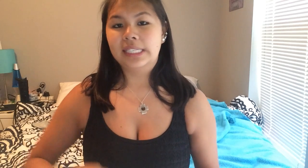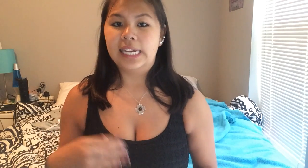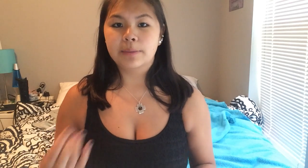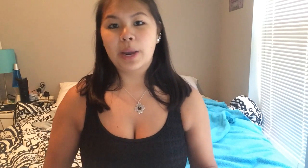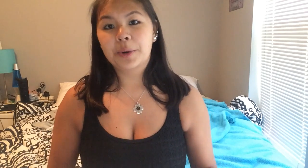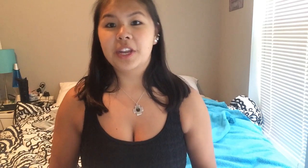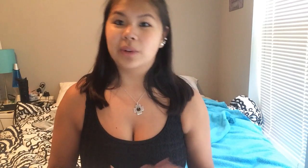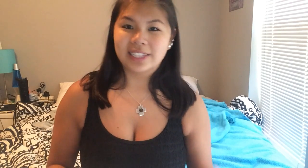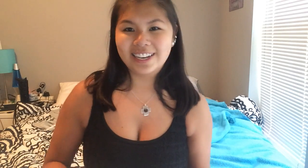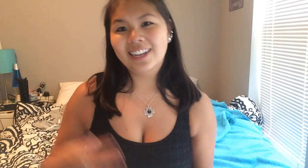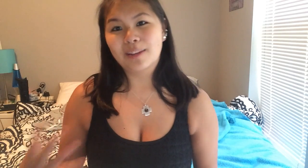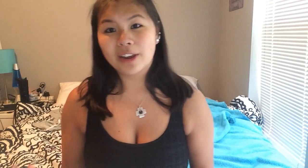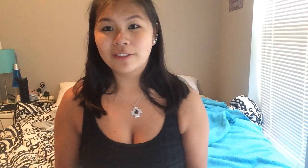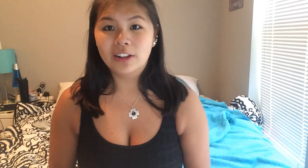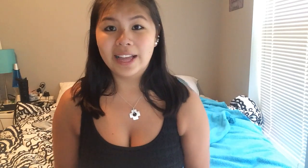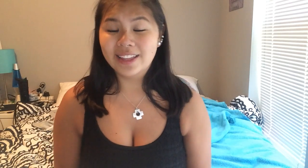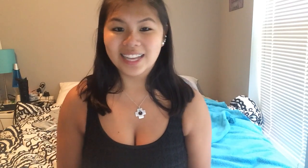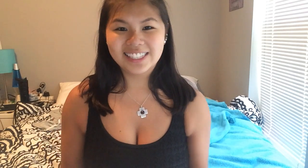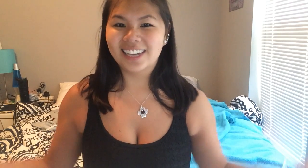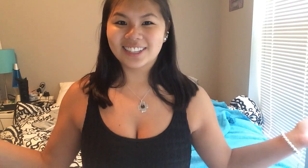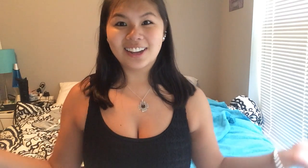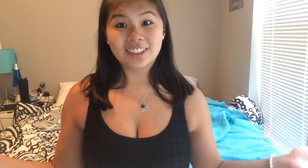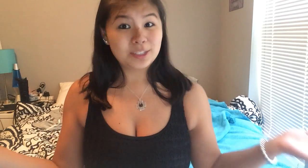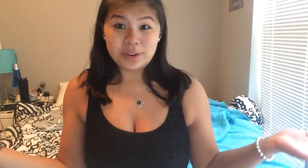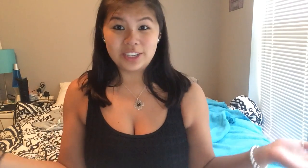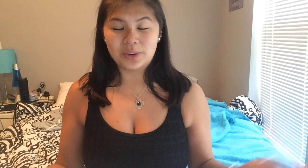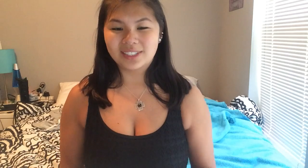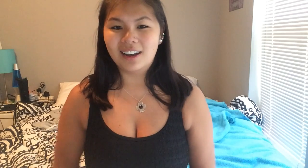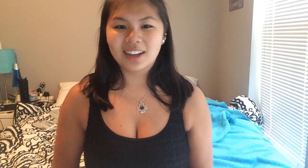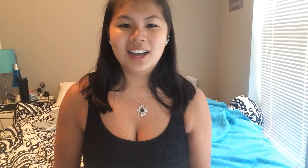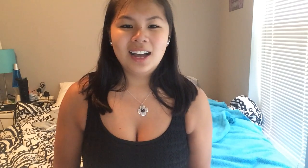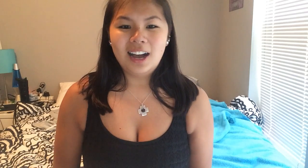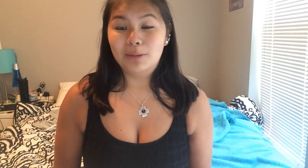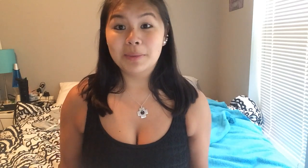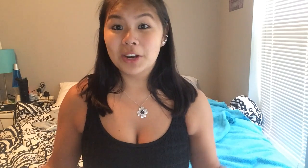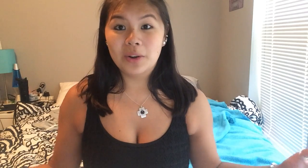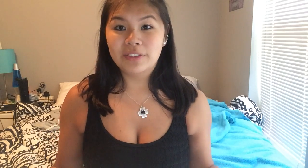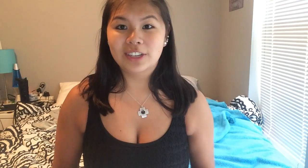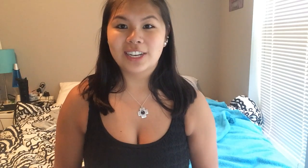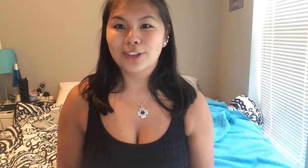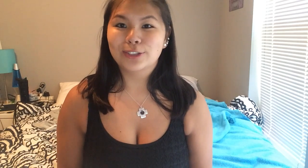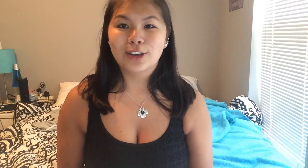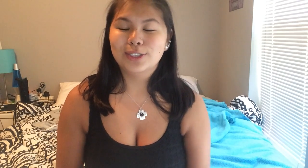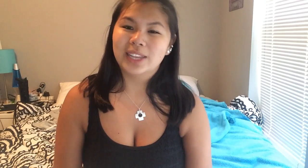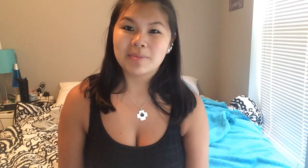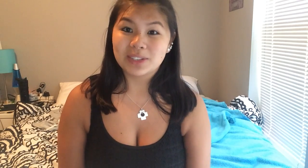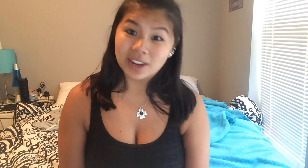says, the Bowery, whiskey neat, I'm grateful, and that's the end of the song. It's a pretty short song. Let me know if there's any other songs you'd like me to